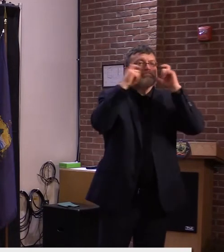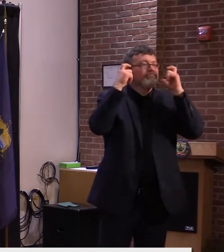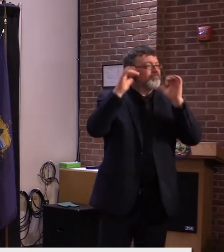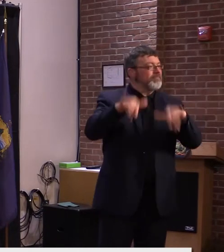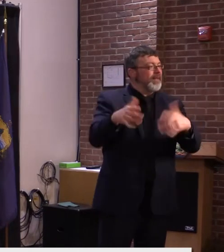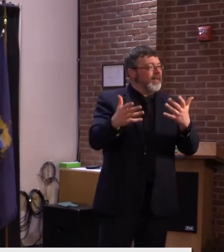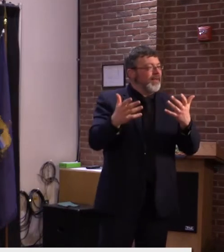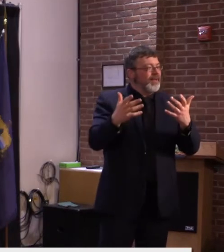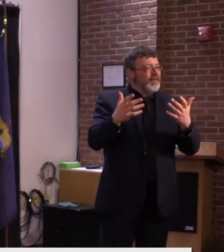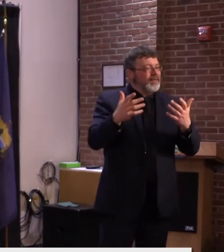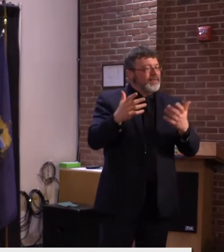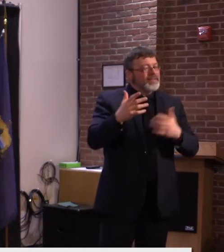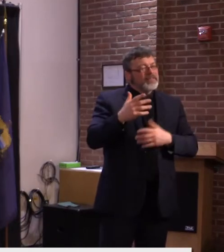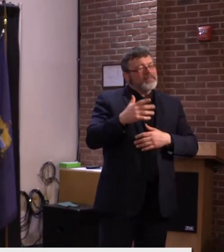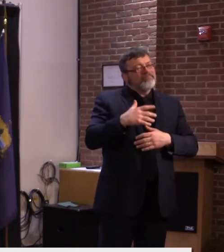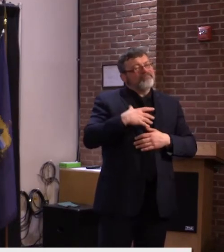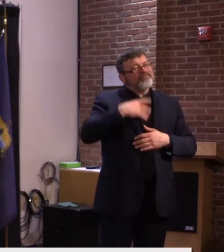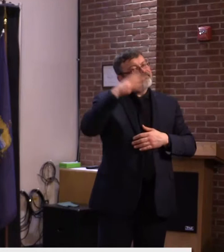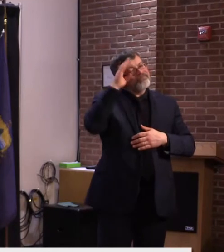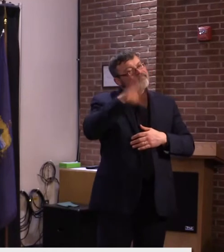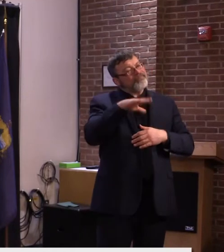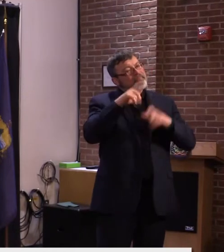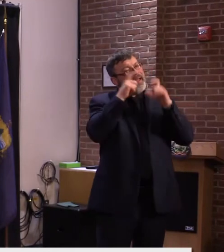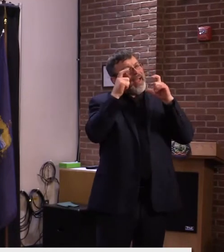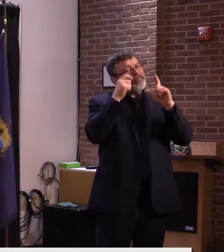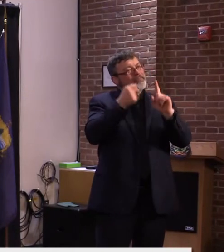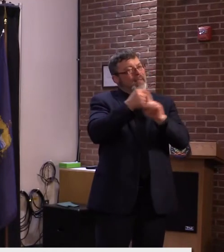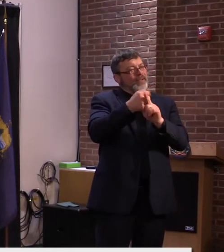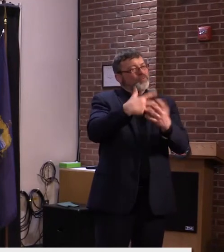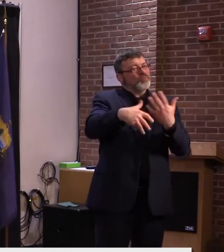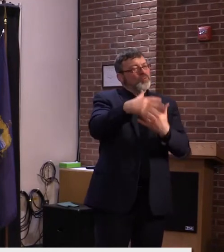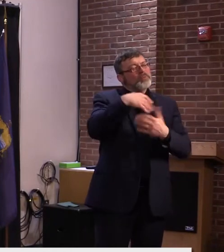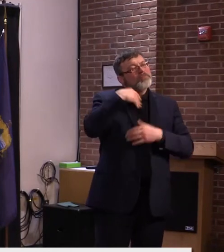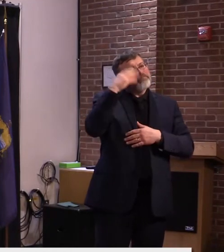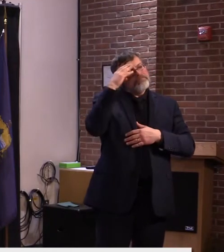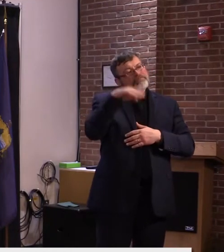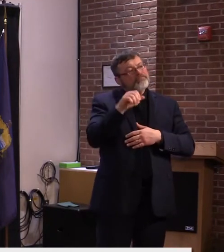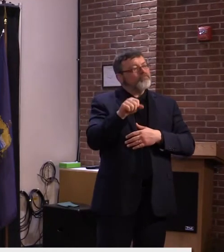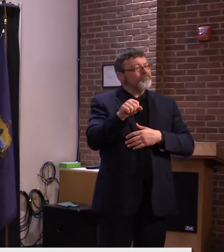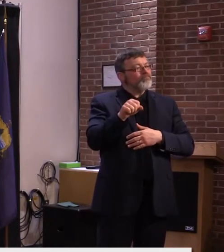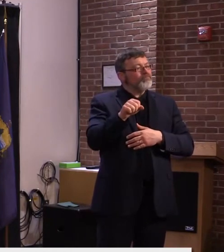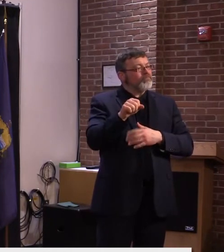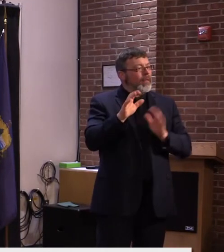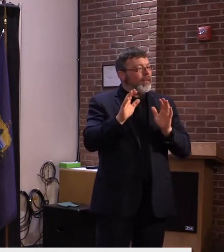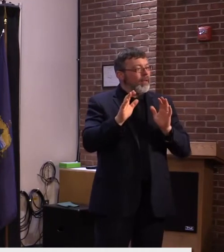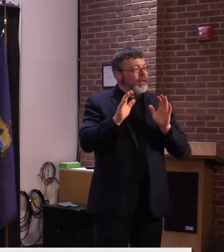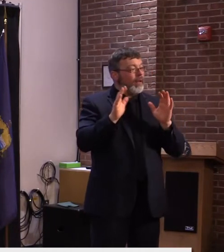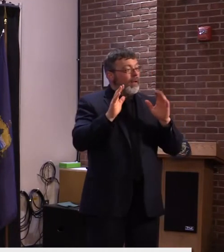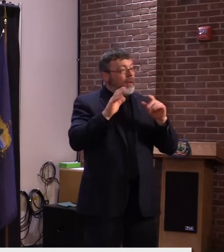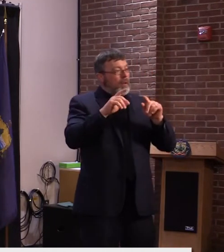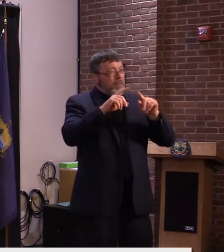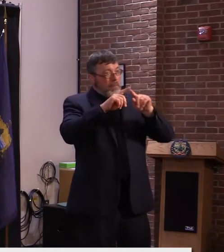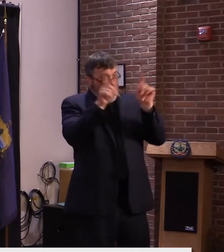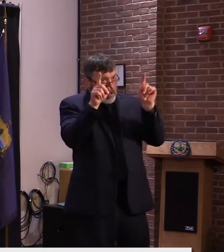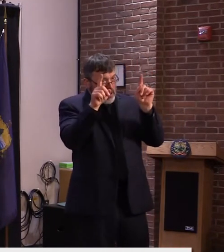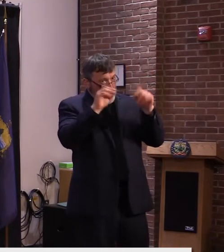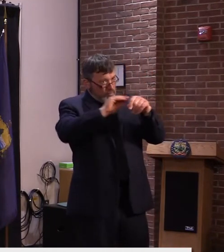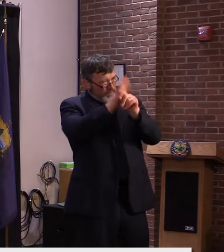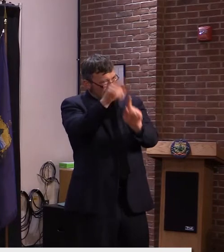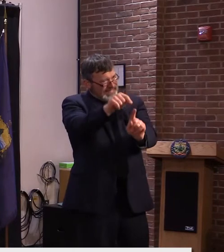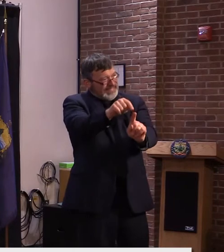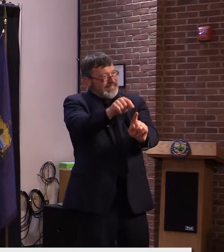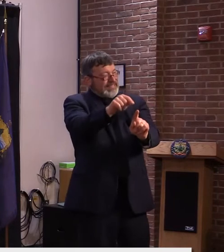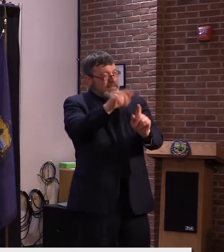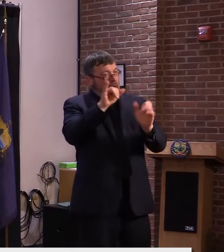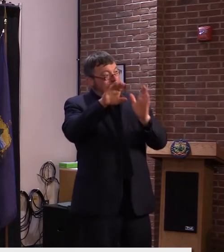interaction. And so if the numbers continue, we'll have this discussion. We'll make these decisions just like we